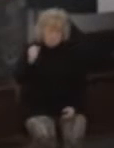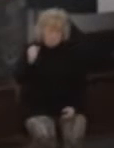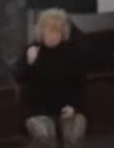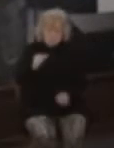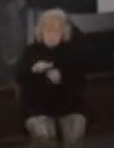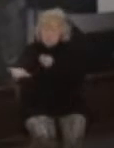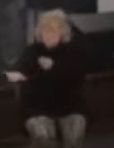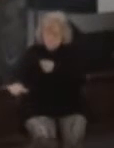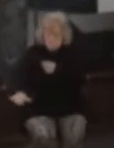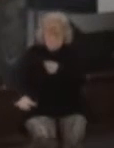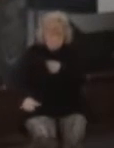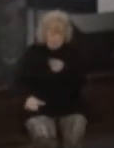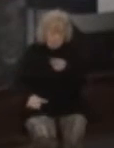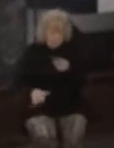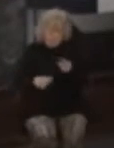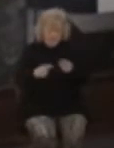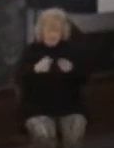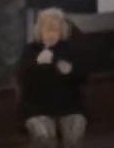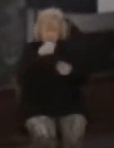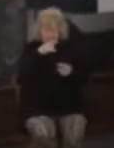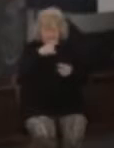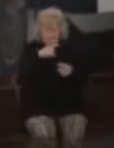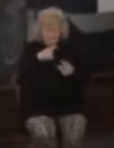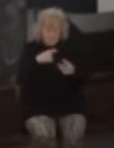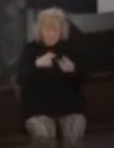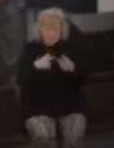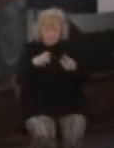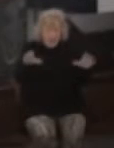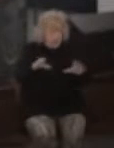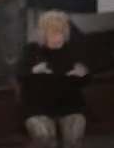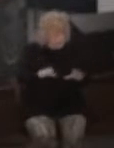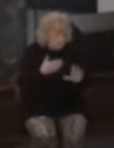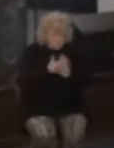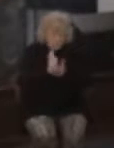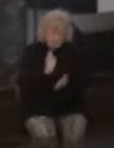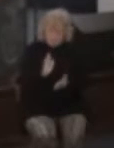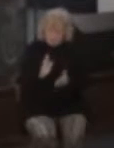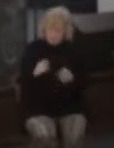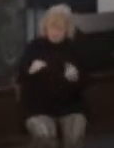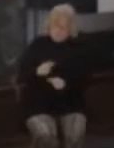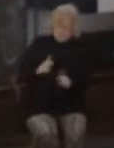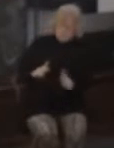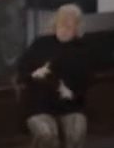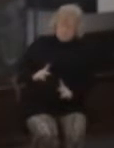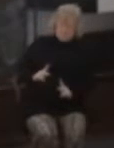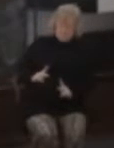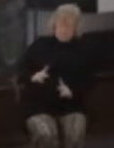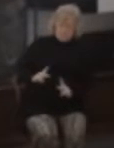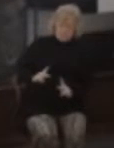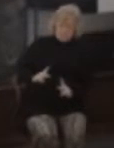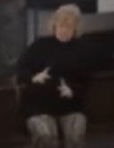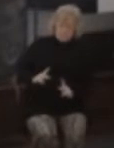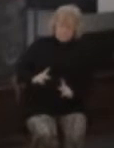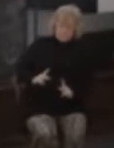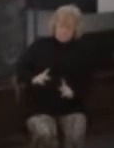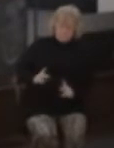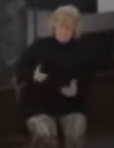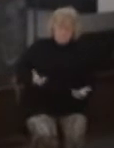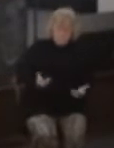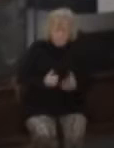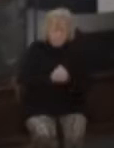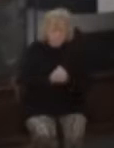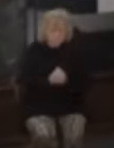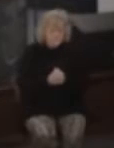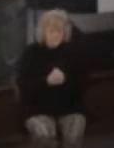with like ugly words or hurtful actions. And there are a number of what we call sin lists